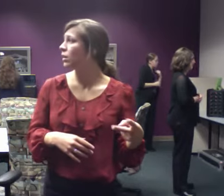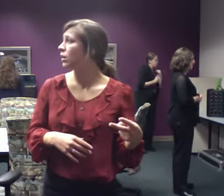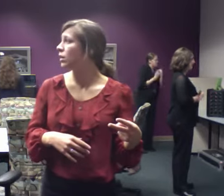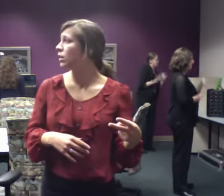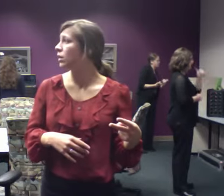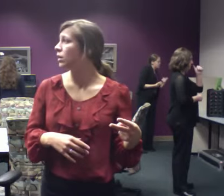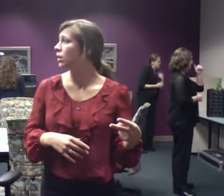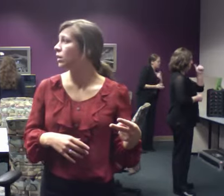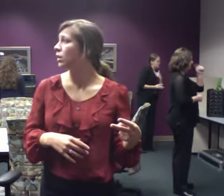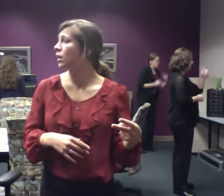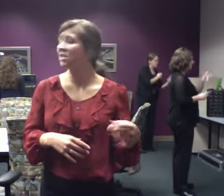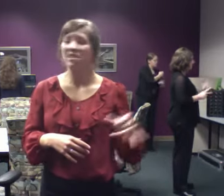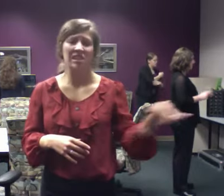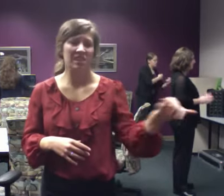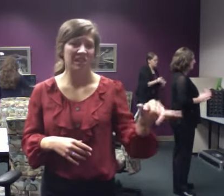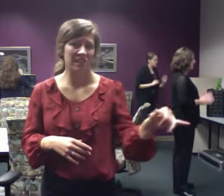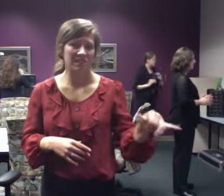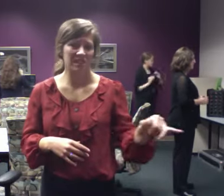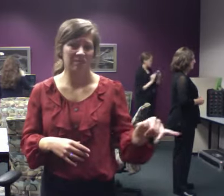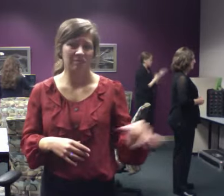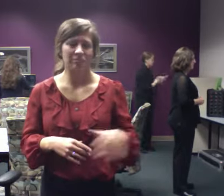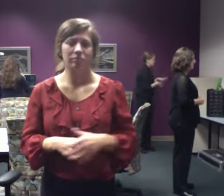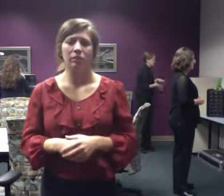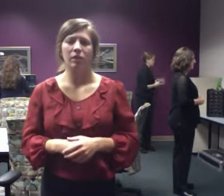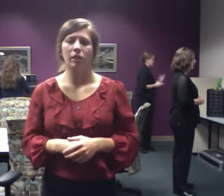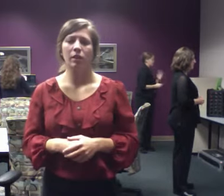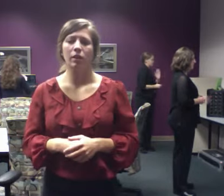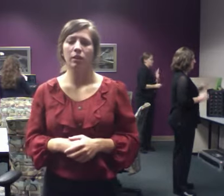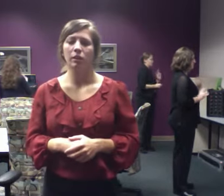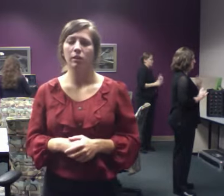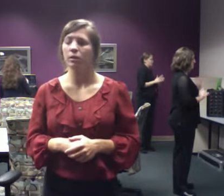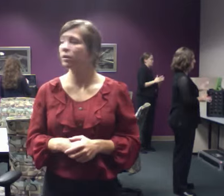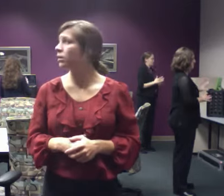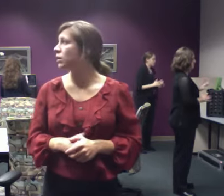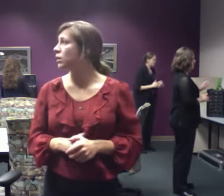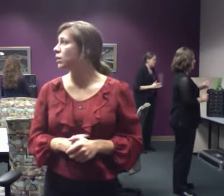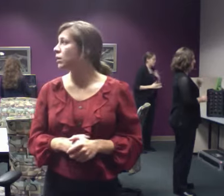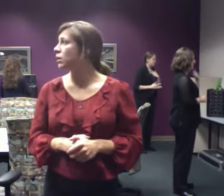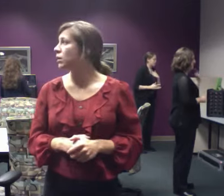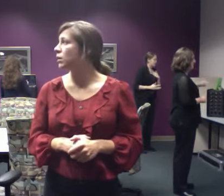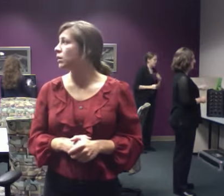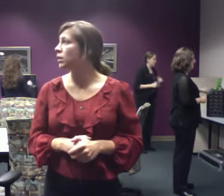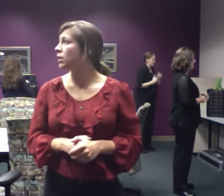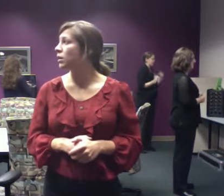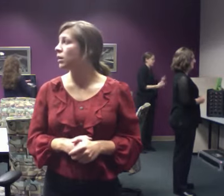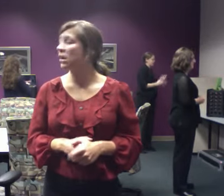Slavic, they didn't feel any special kindred to them. It was still Russian for Russians, and you guys